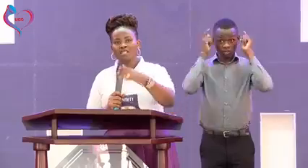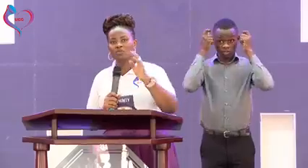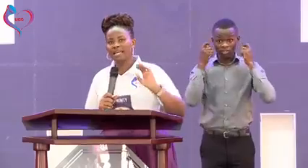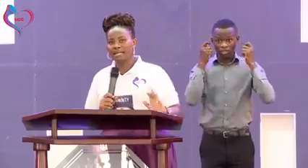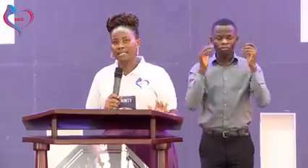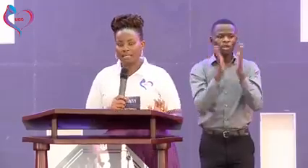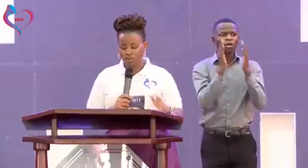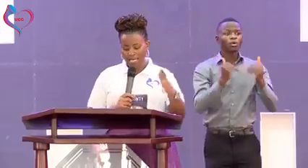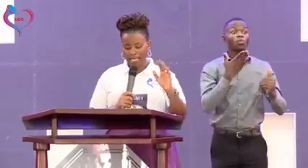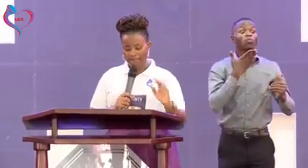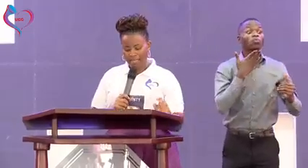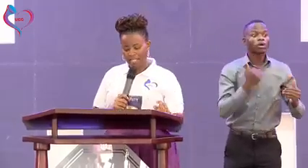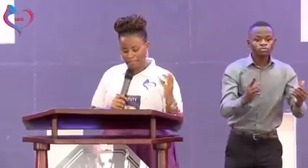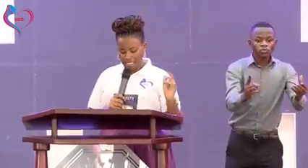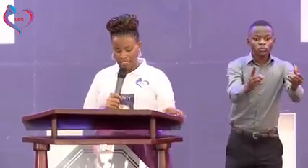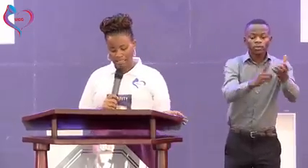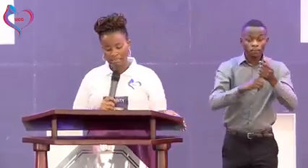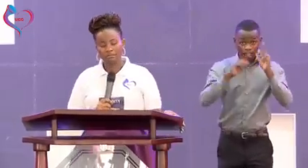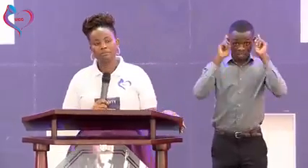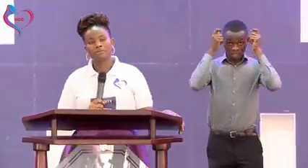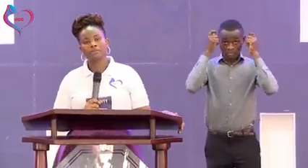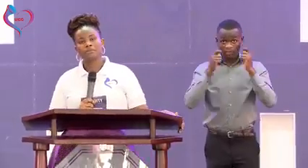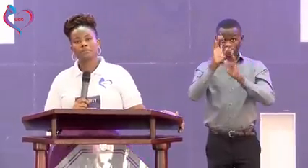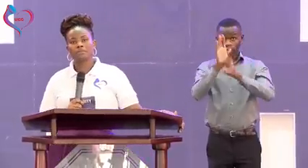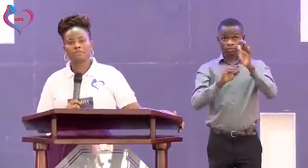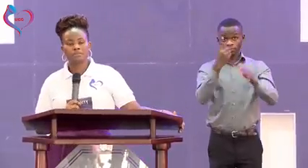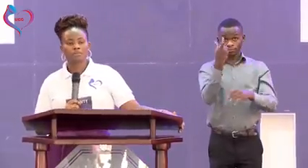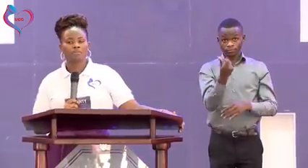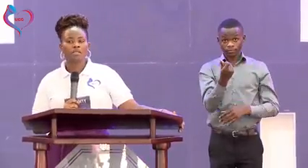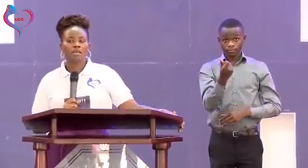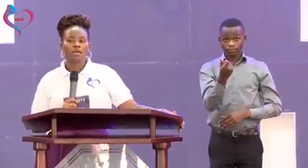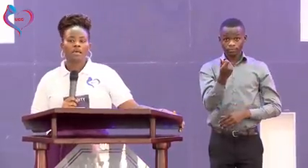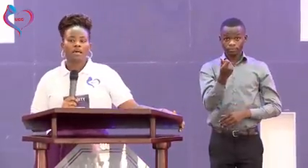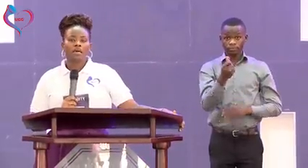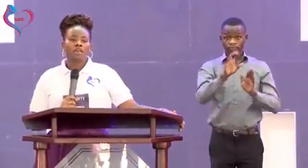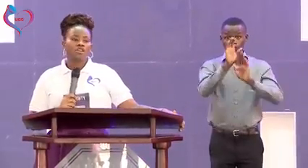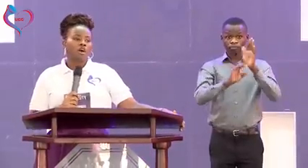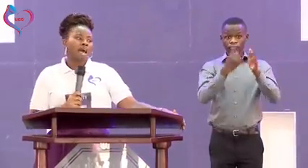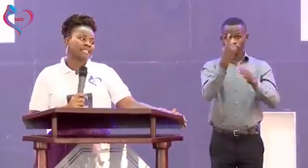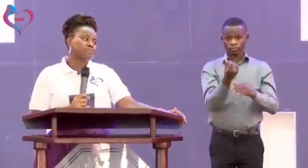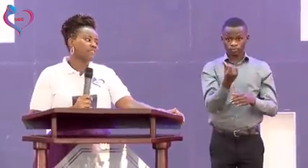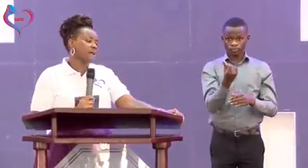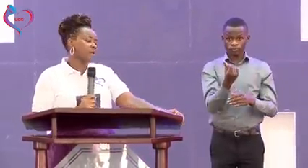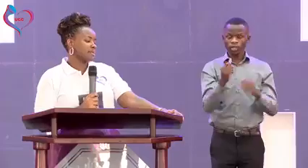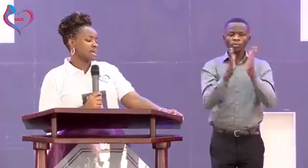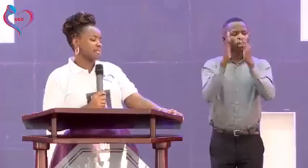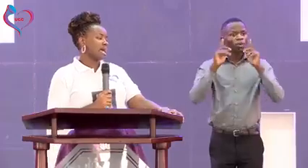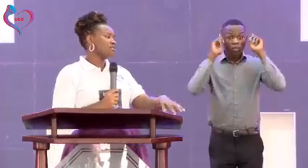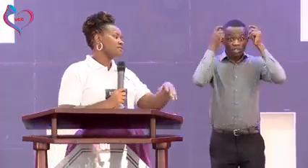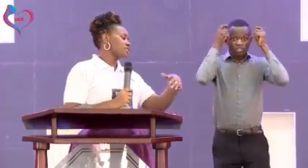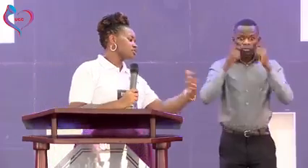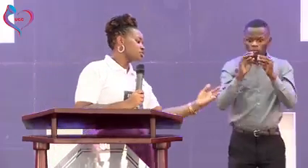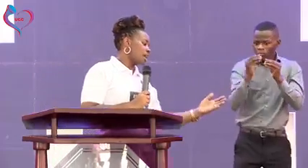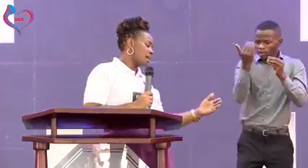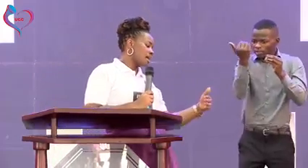and he wanted to take him, chapter 16. You know, and Timothy was a